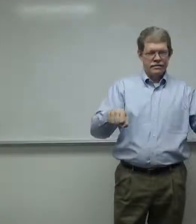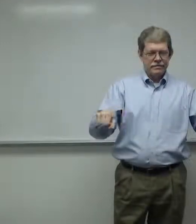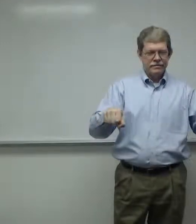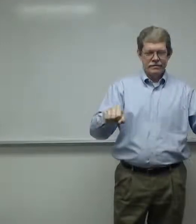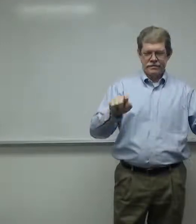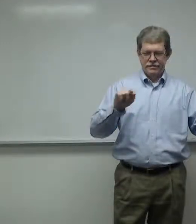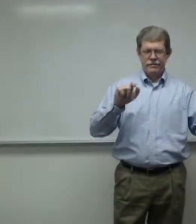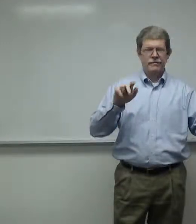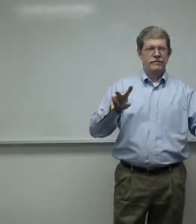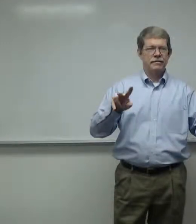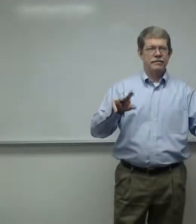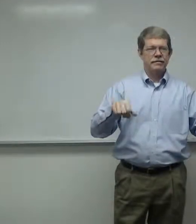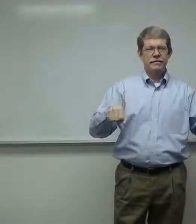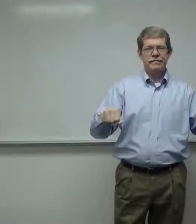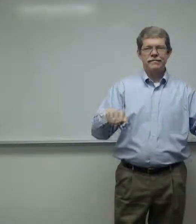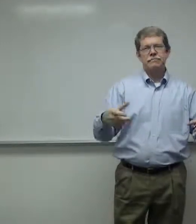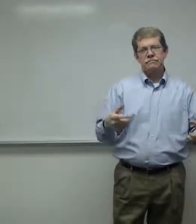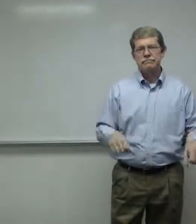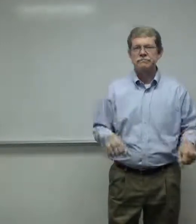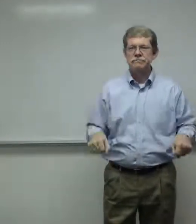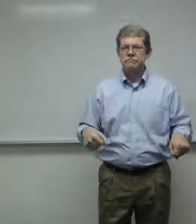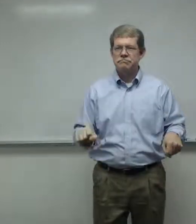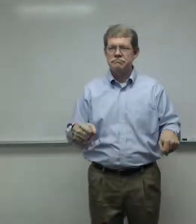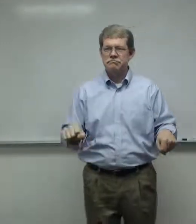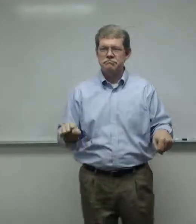differently. It steers differently.